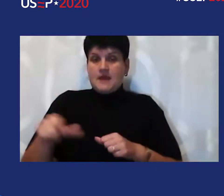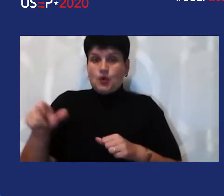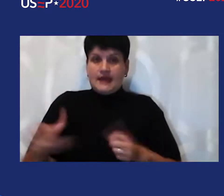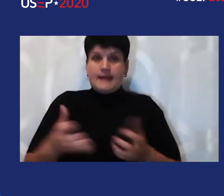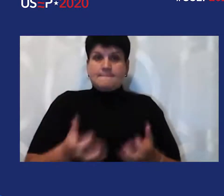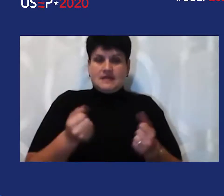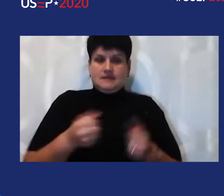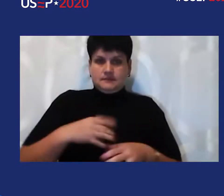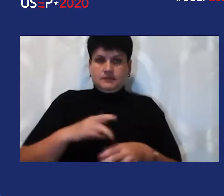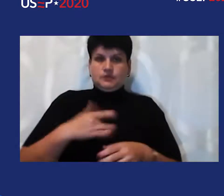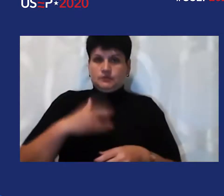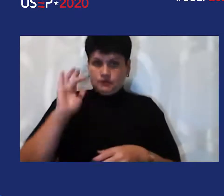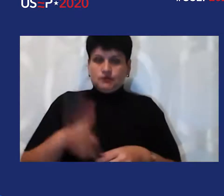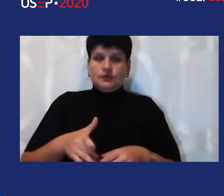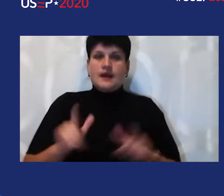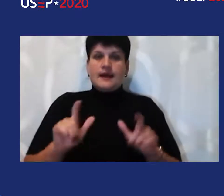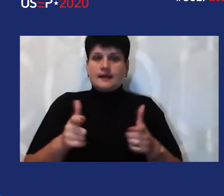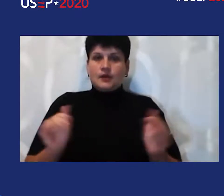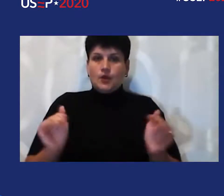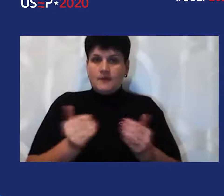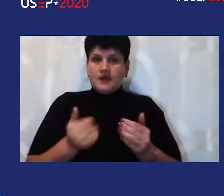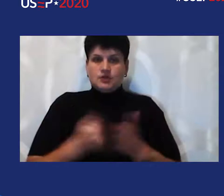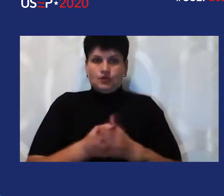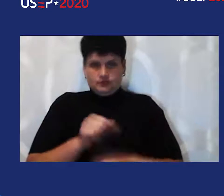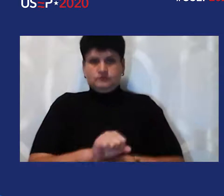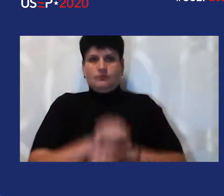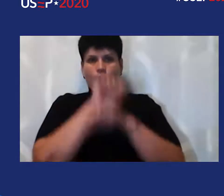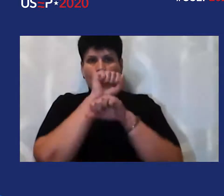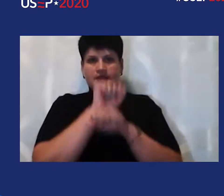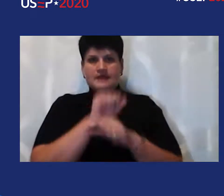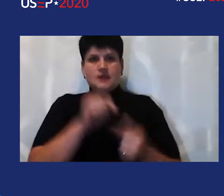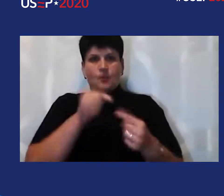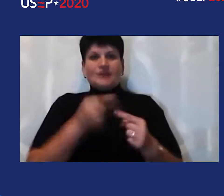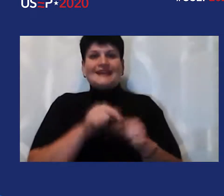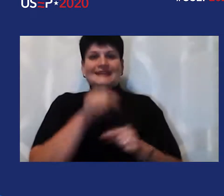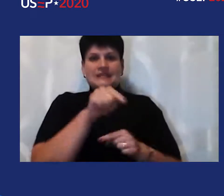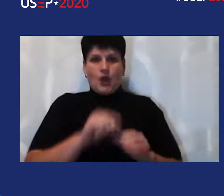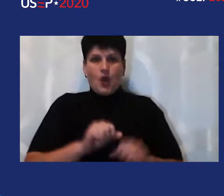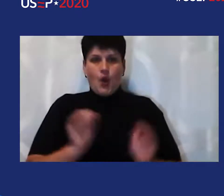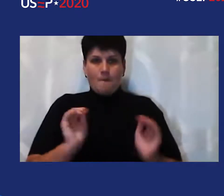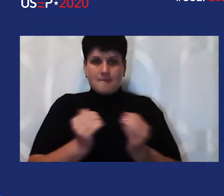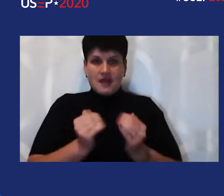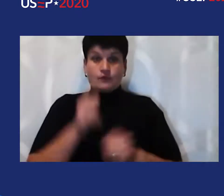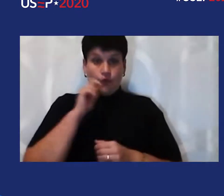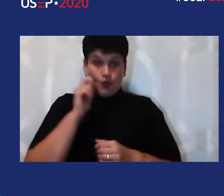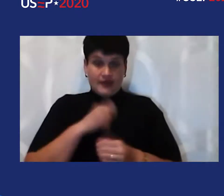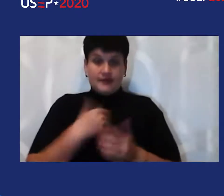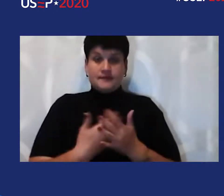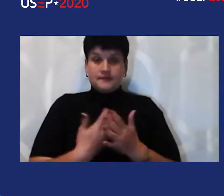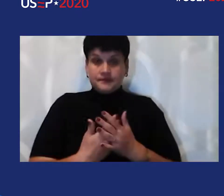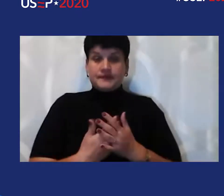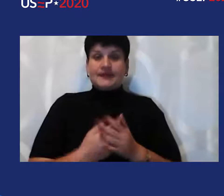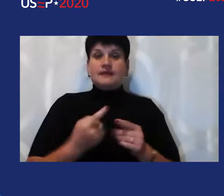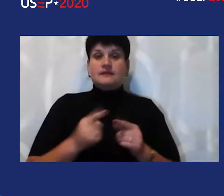by governments of the countries of the world was quite diverse.